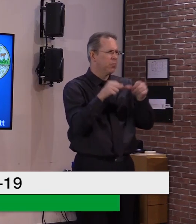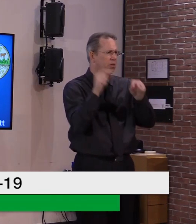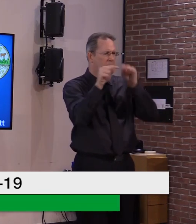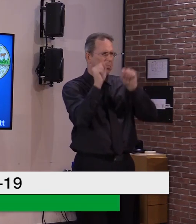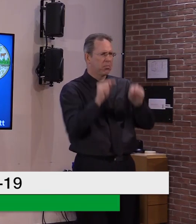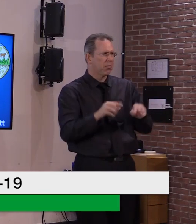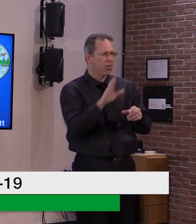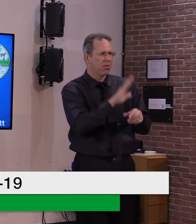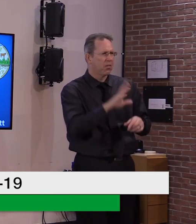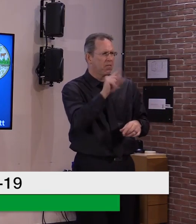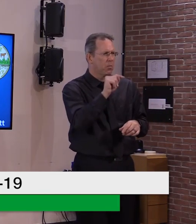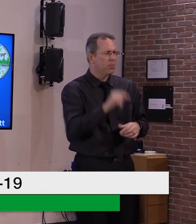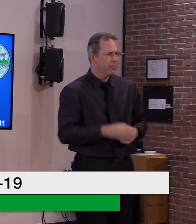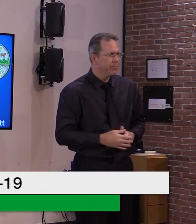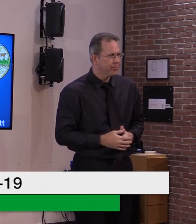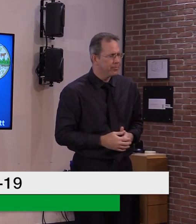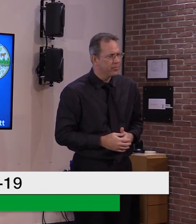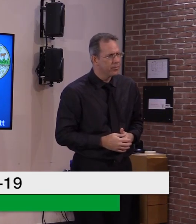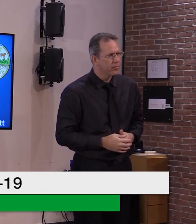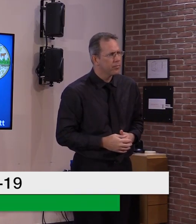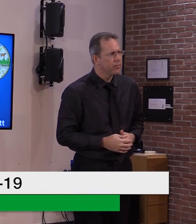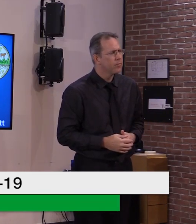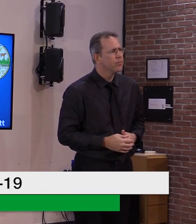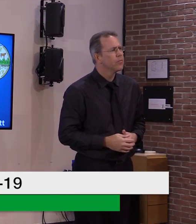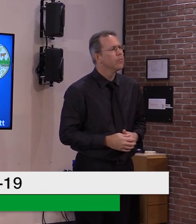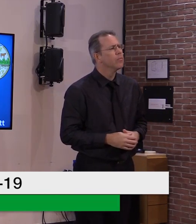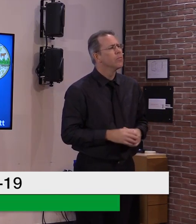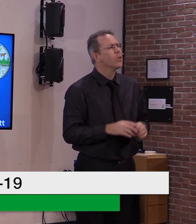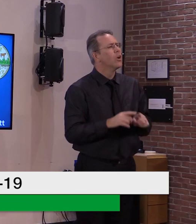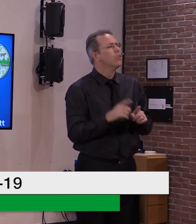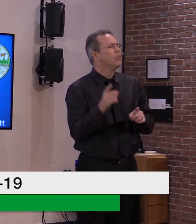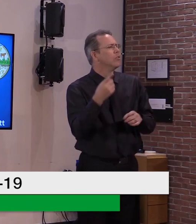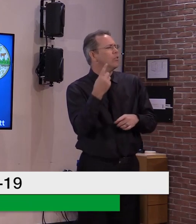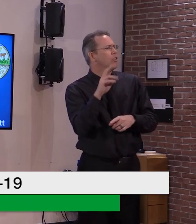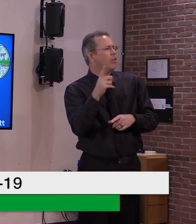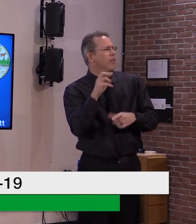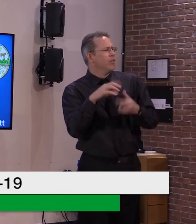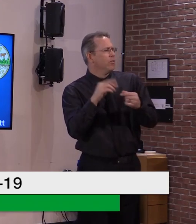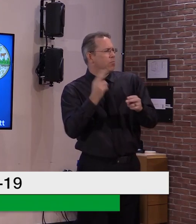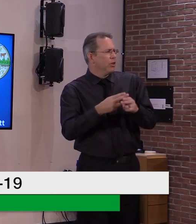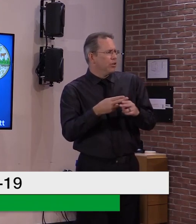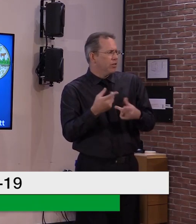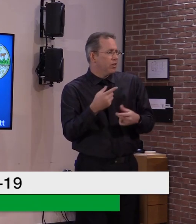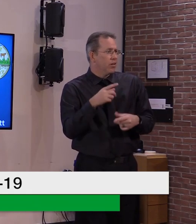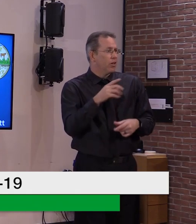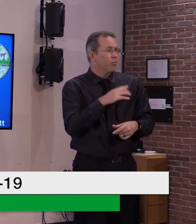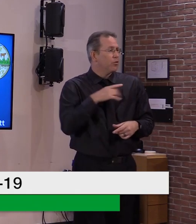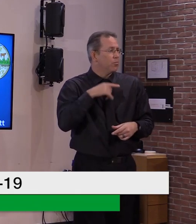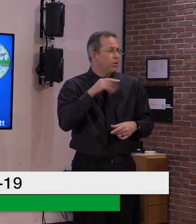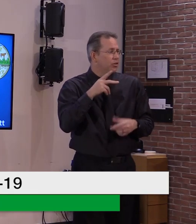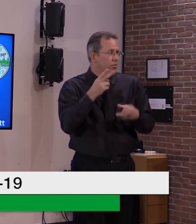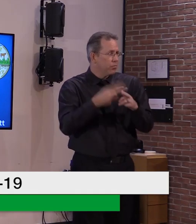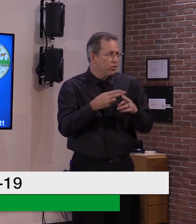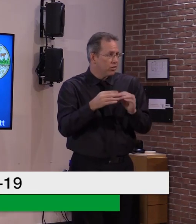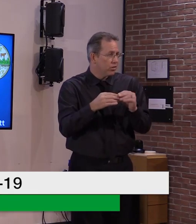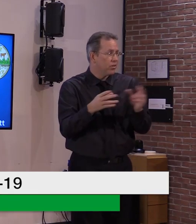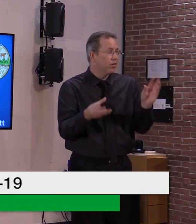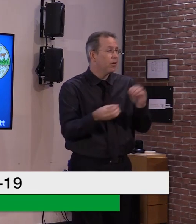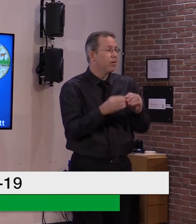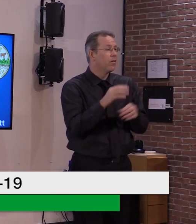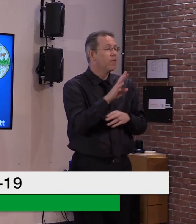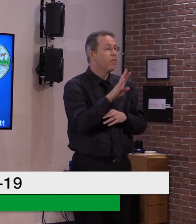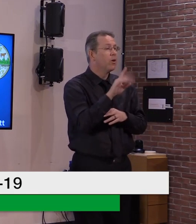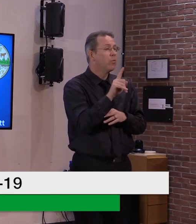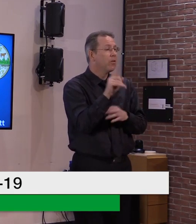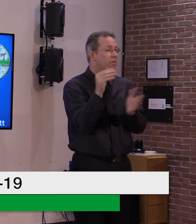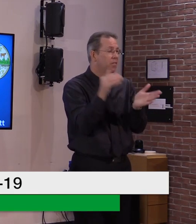mike p check talked about i mean we we tested over 41 000 people last uh last seven